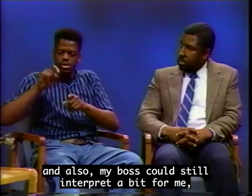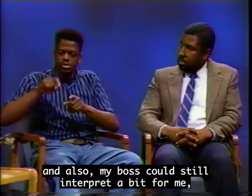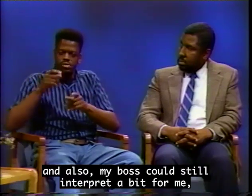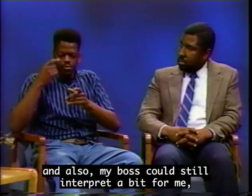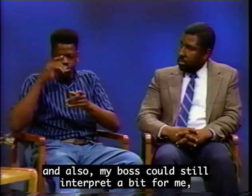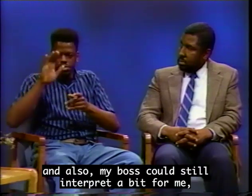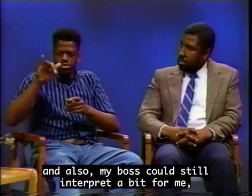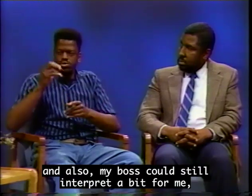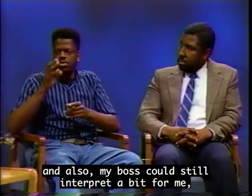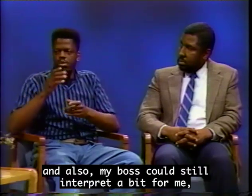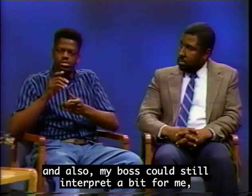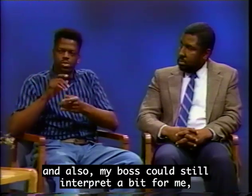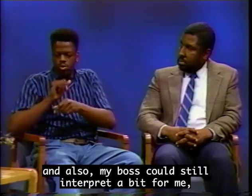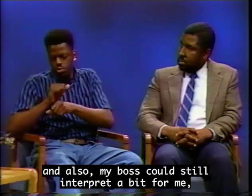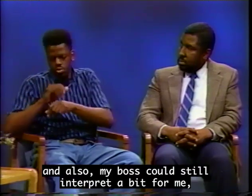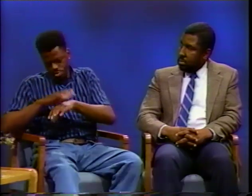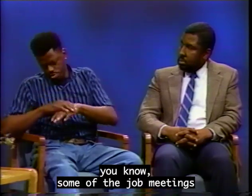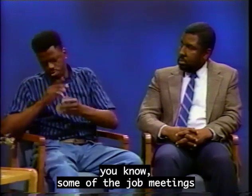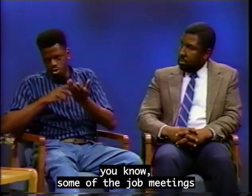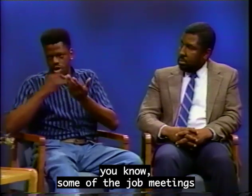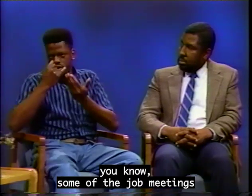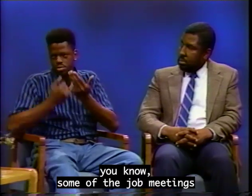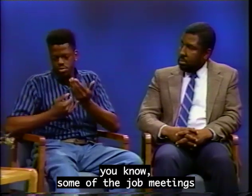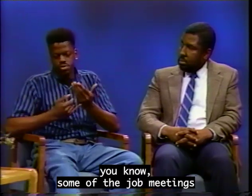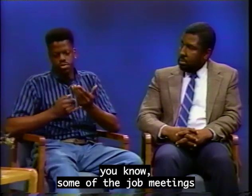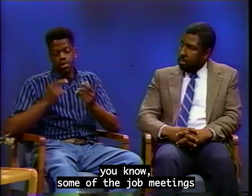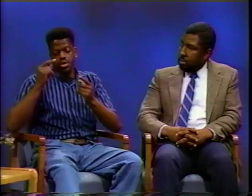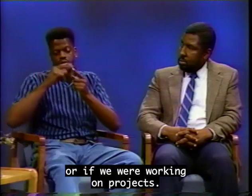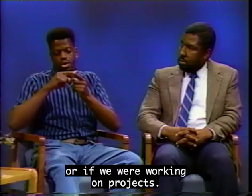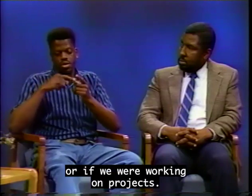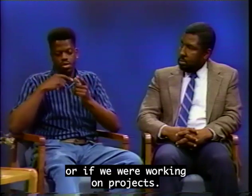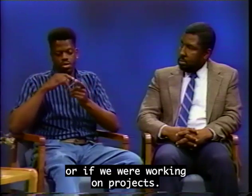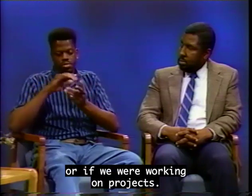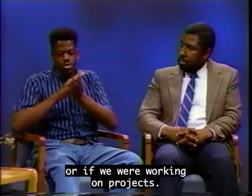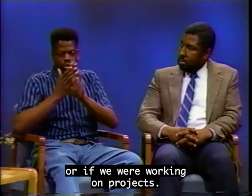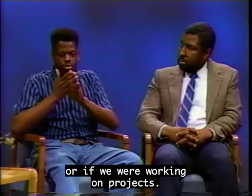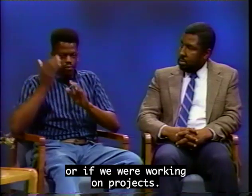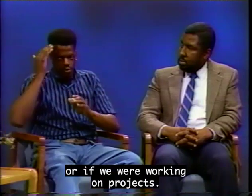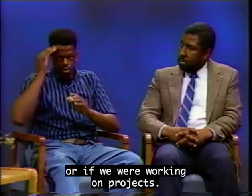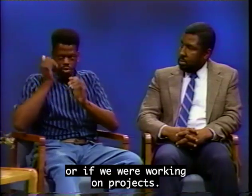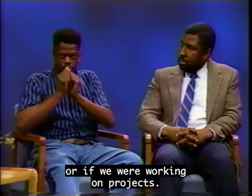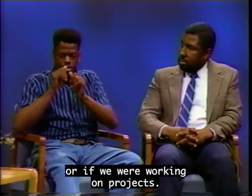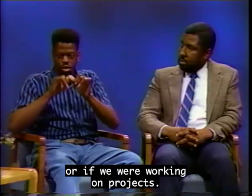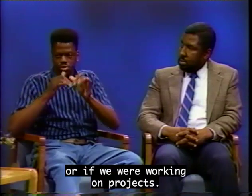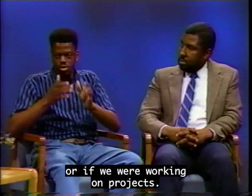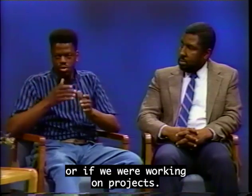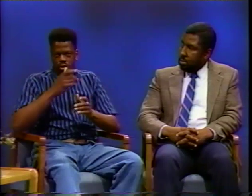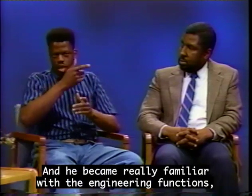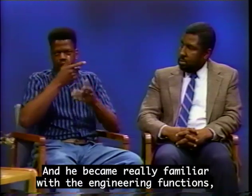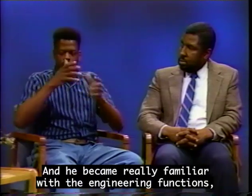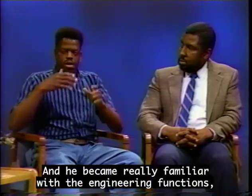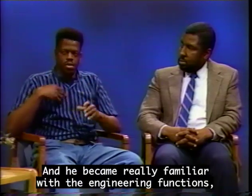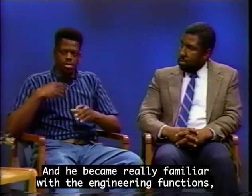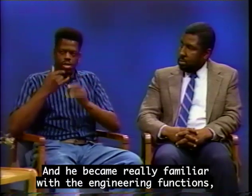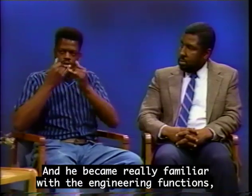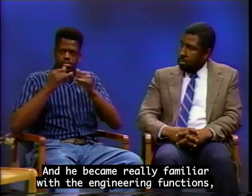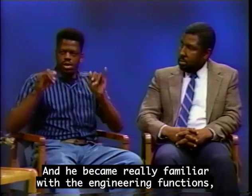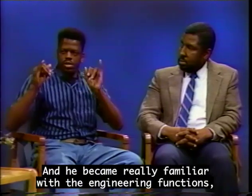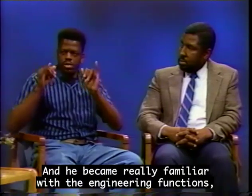could still interpret a bit for me, you know, some of the job meetings or if we were working on projects. And he became really